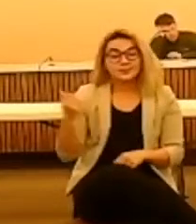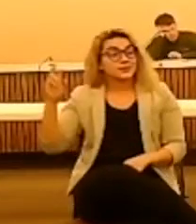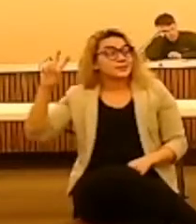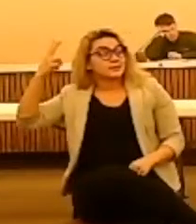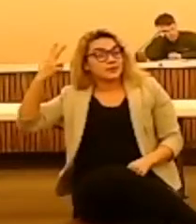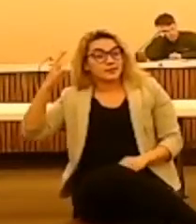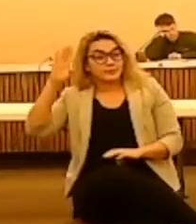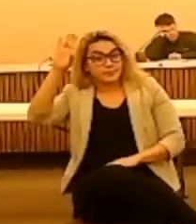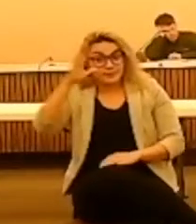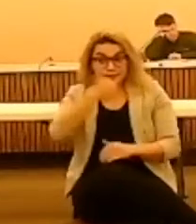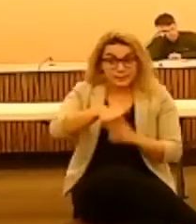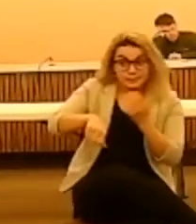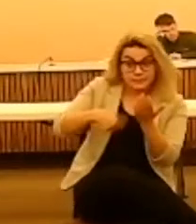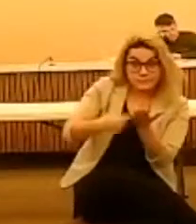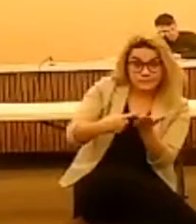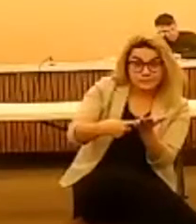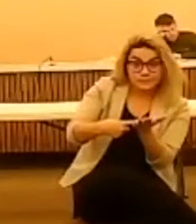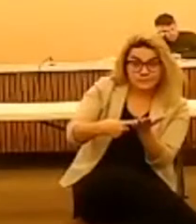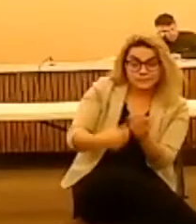discussion?